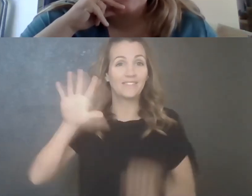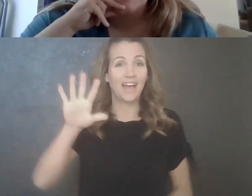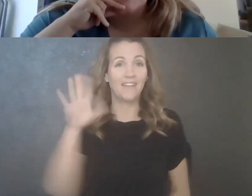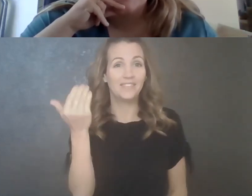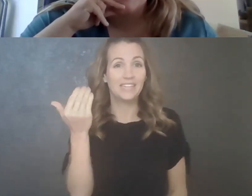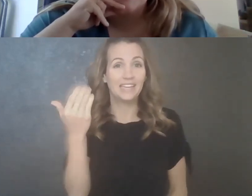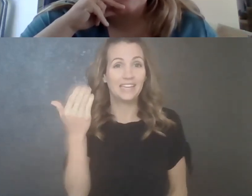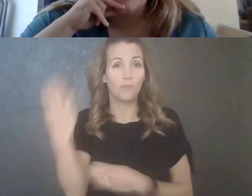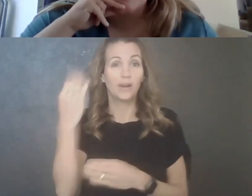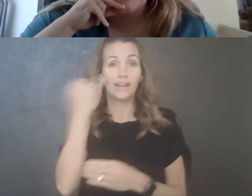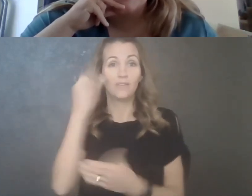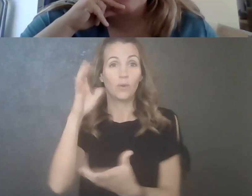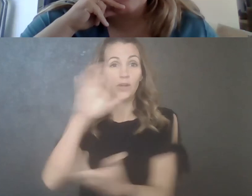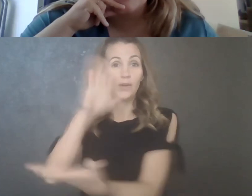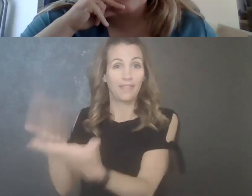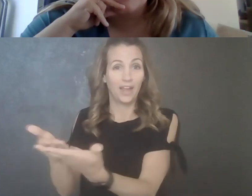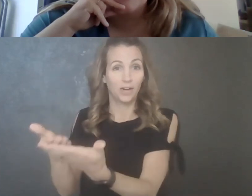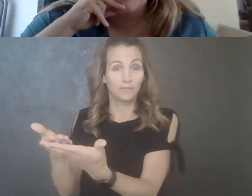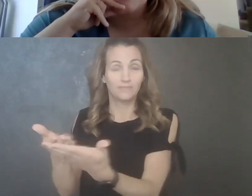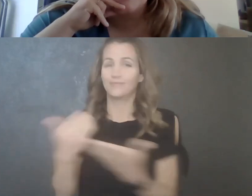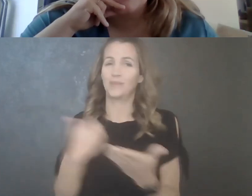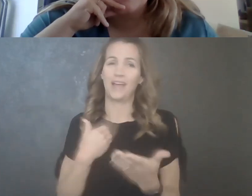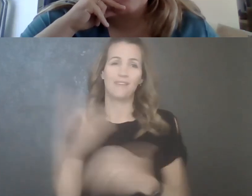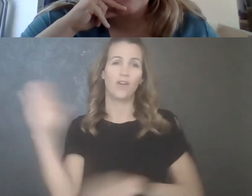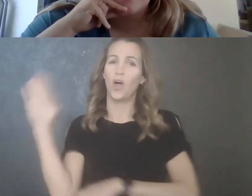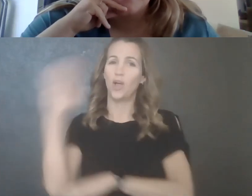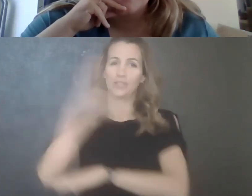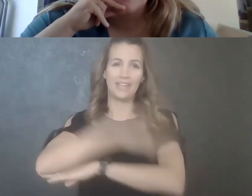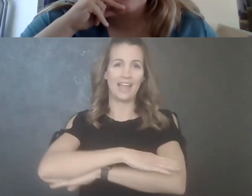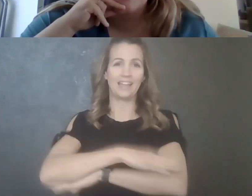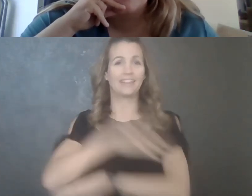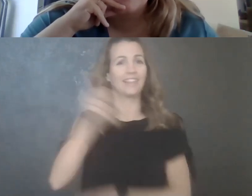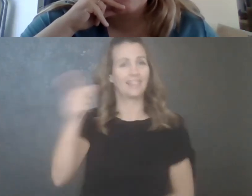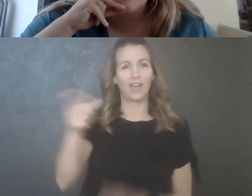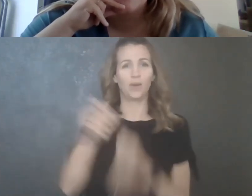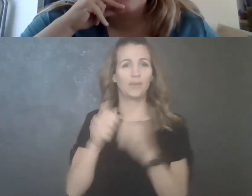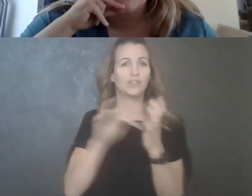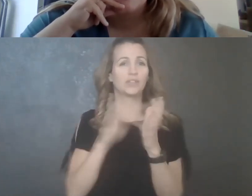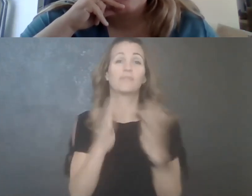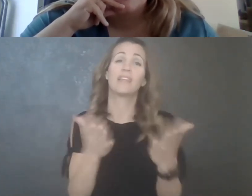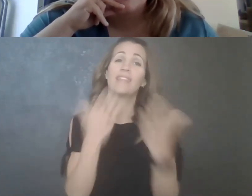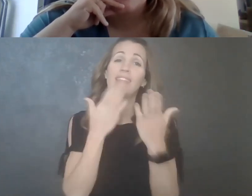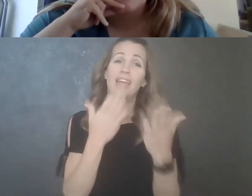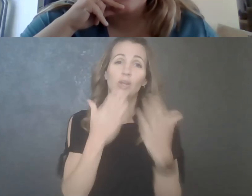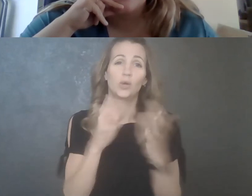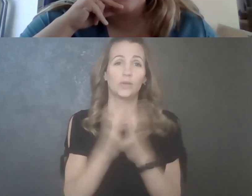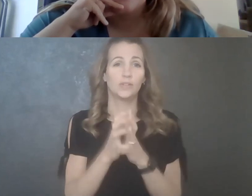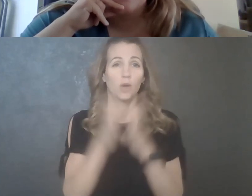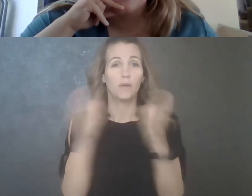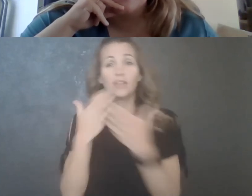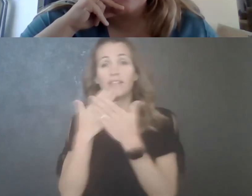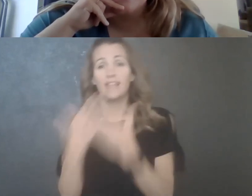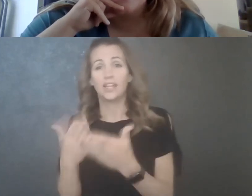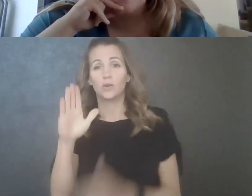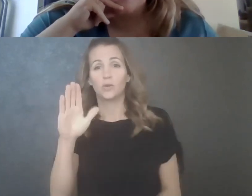there. We have all day to spend in Dominican Republic with Jesus. Thank you guys so much. Thank you, Carrie,